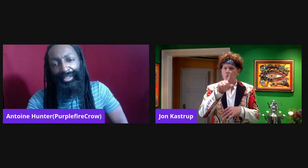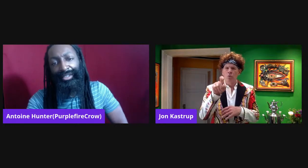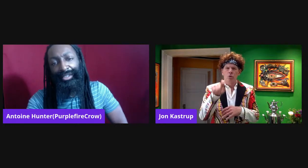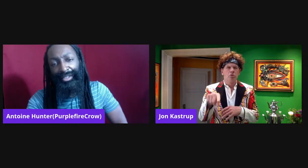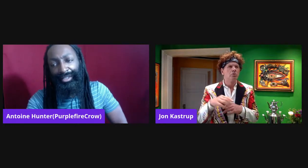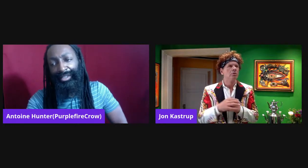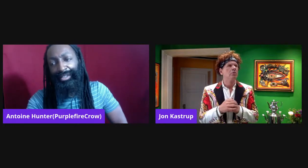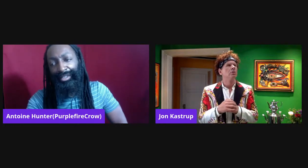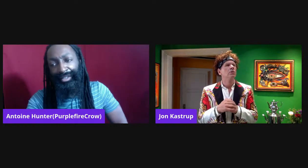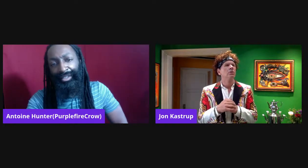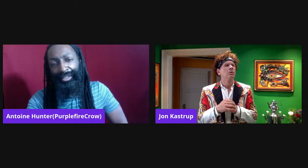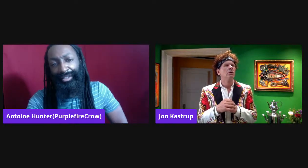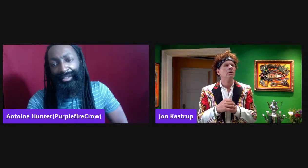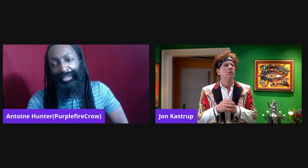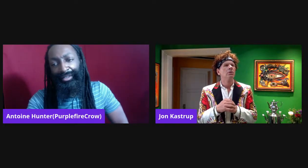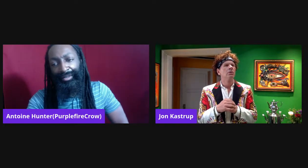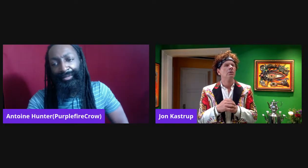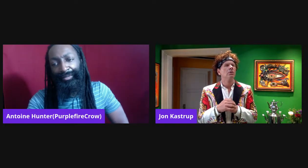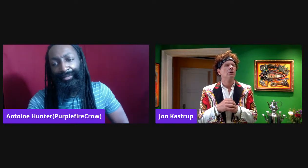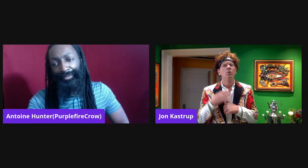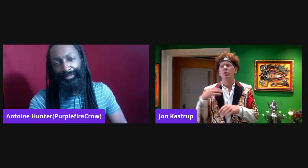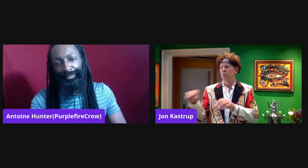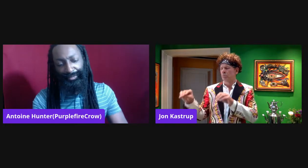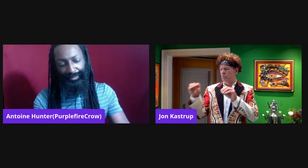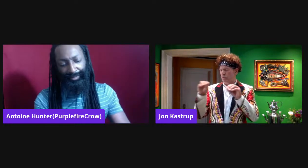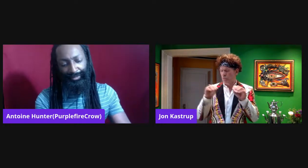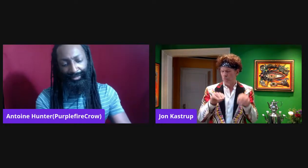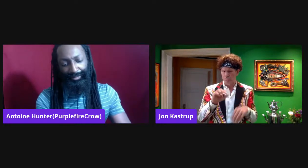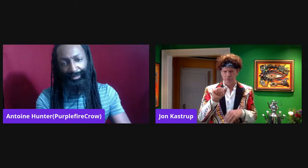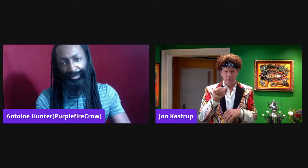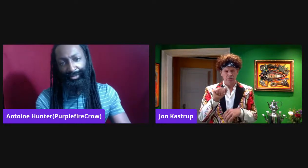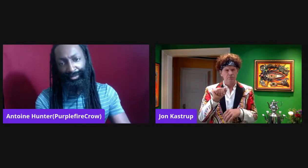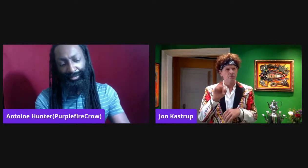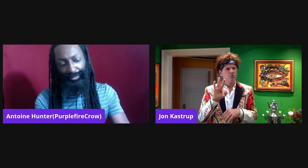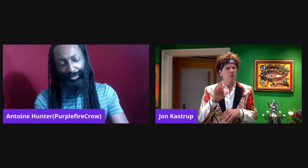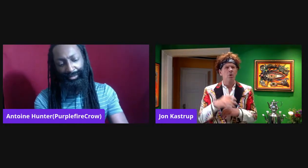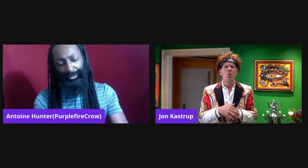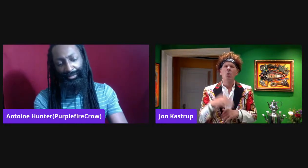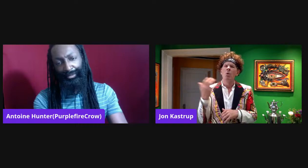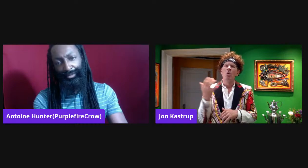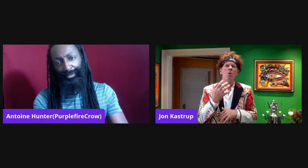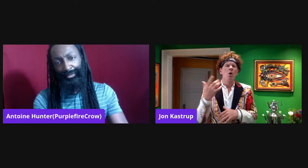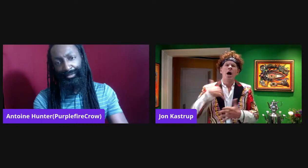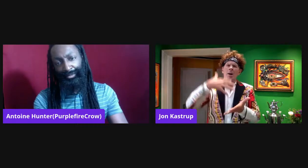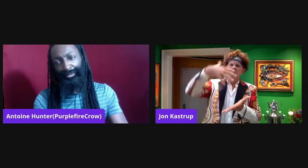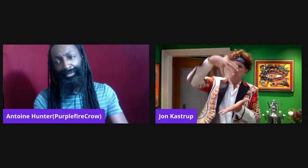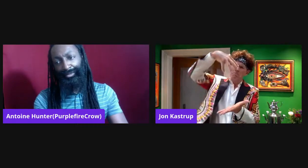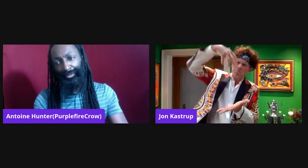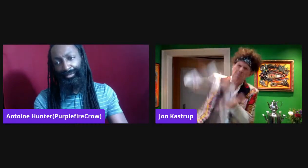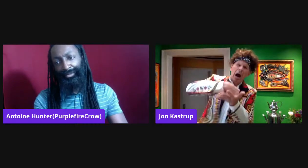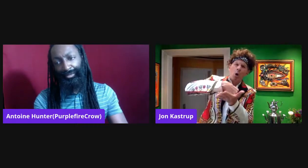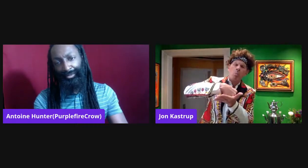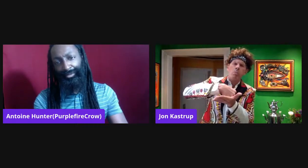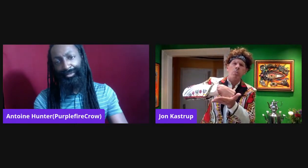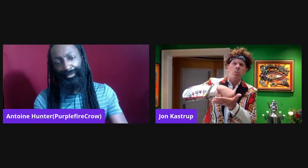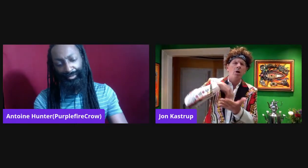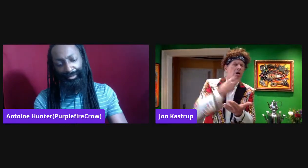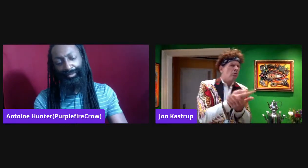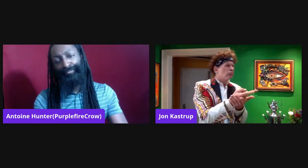really navigate through with your art? Yeah, good question. You know, moving to San Francisco,